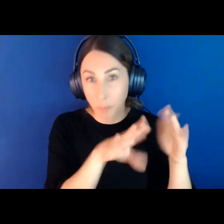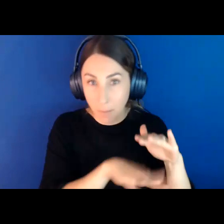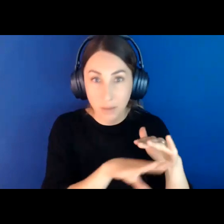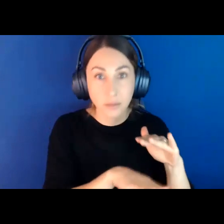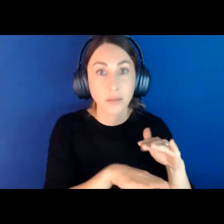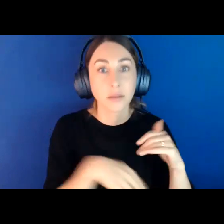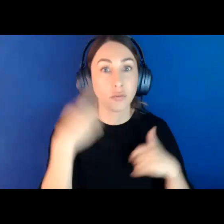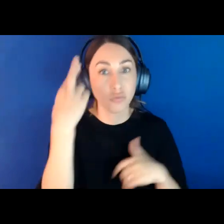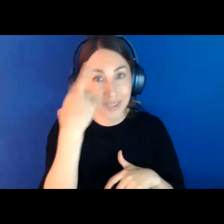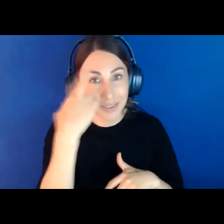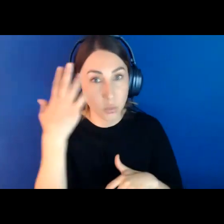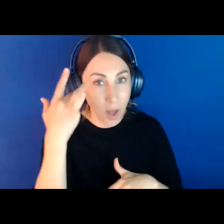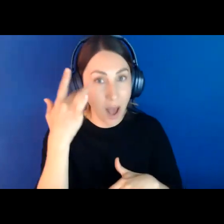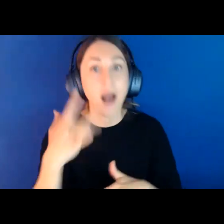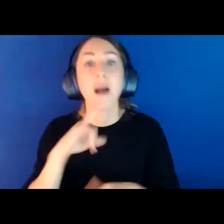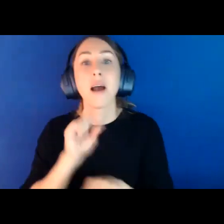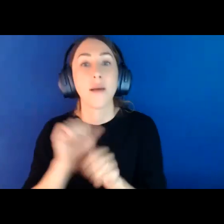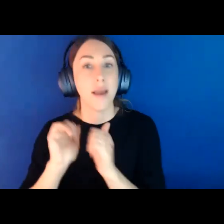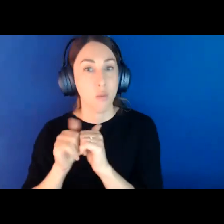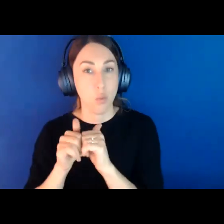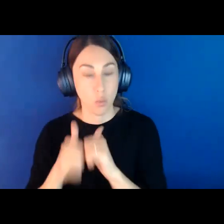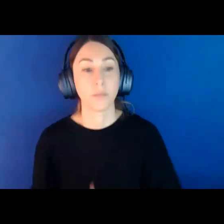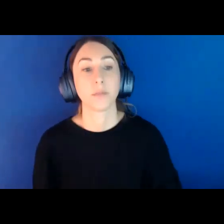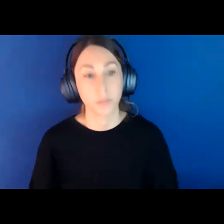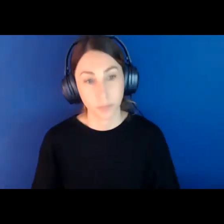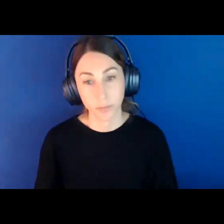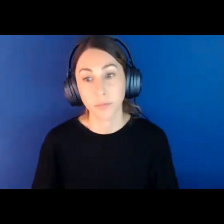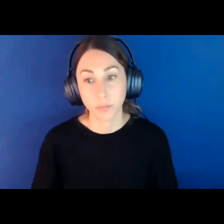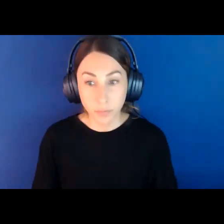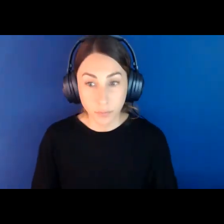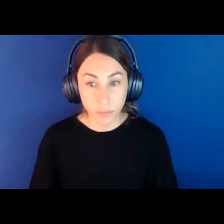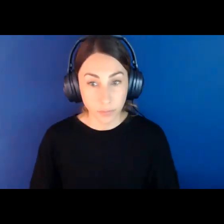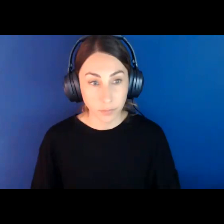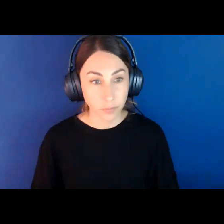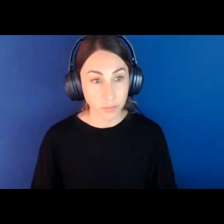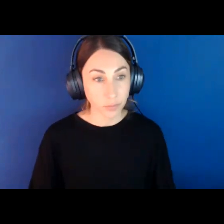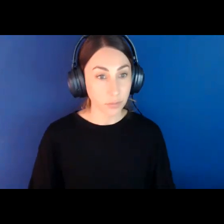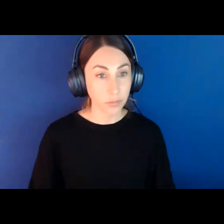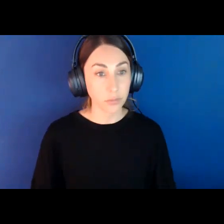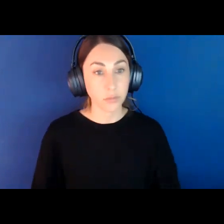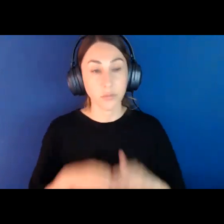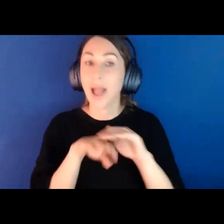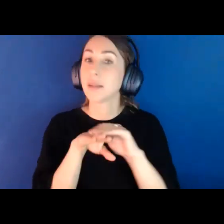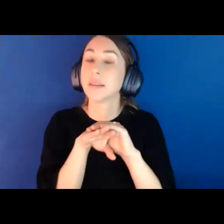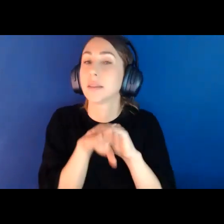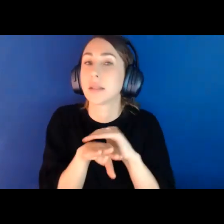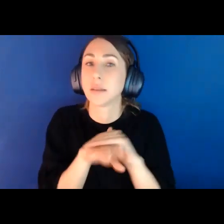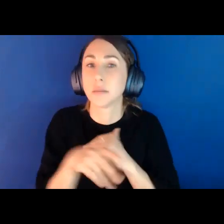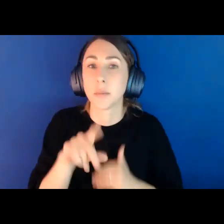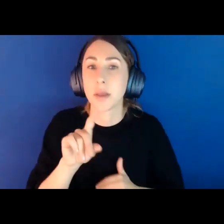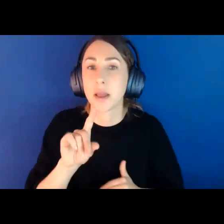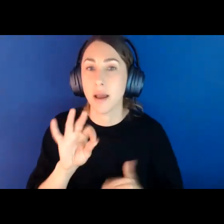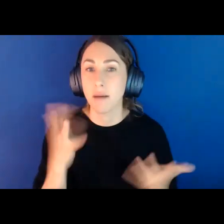to how to actually do it. Next slide, please. So what is an accessible